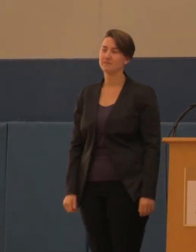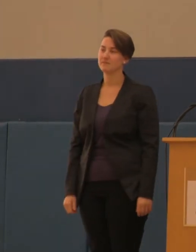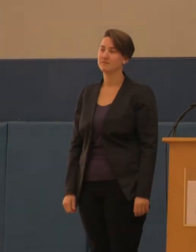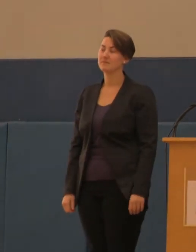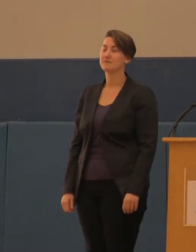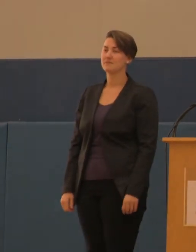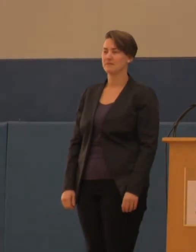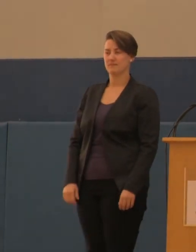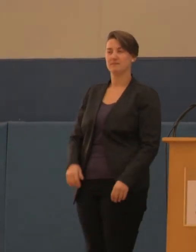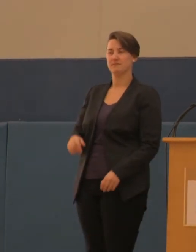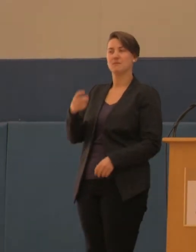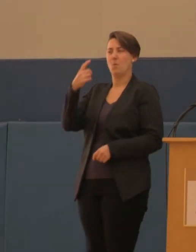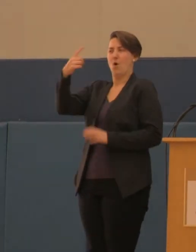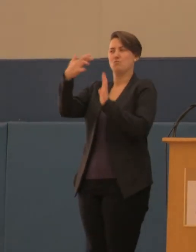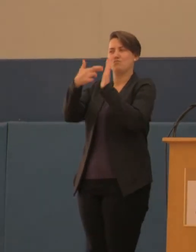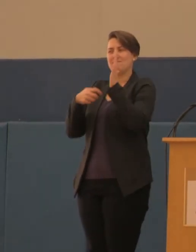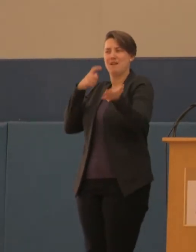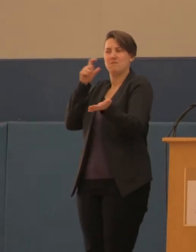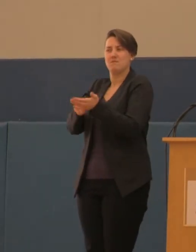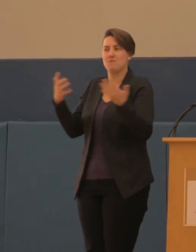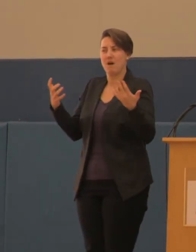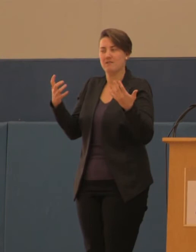One of the rules I found is Rule 89.